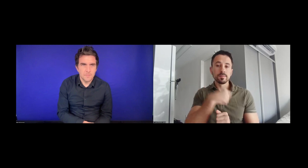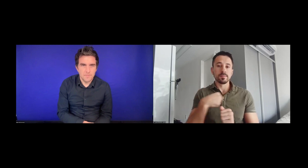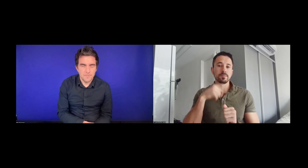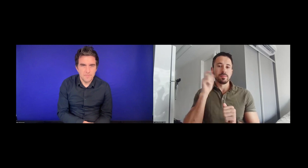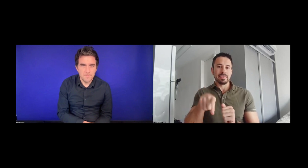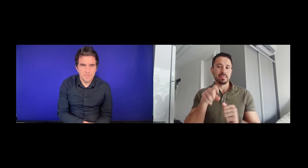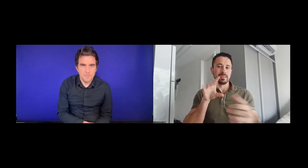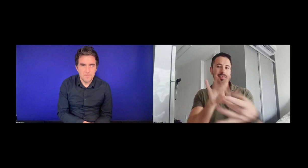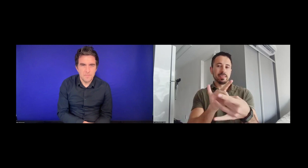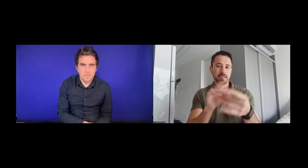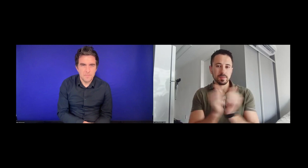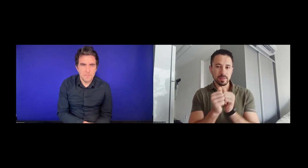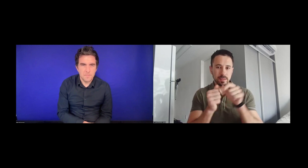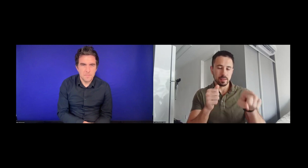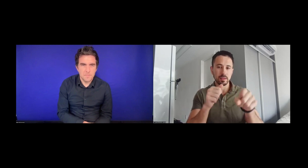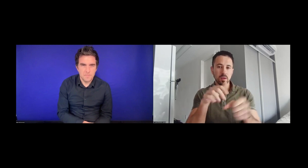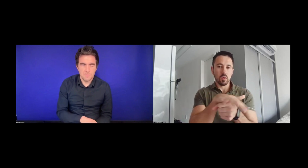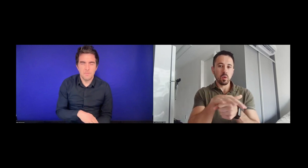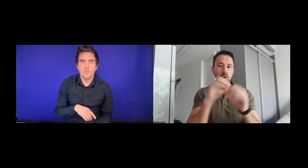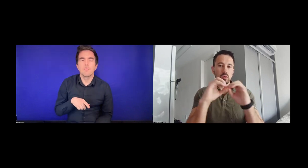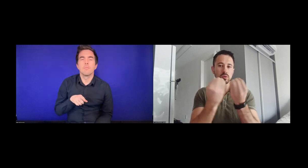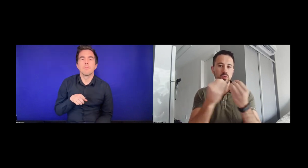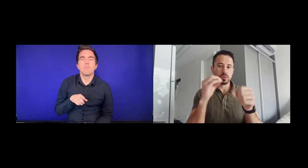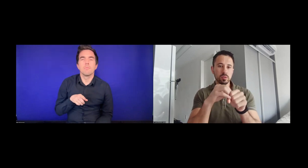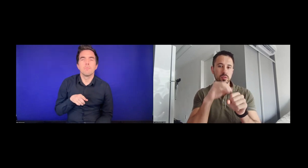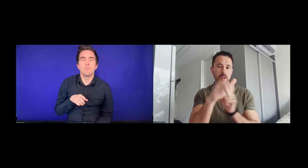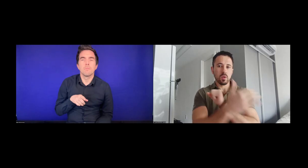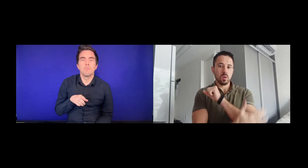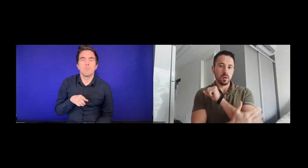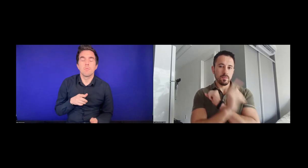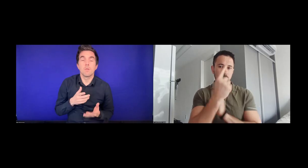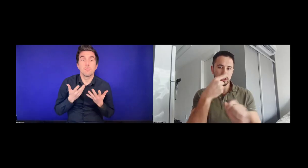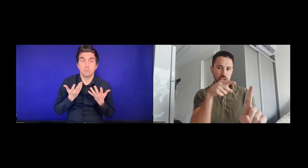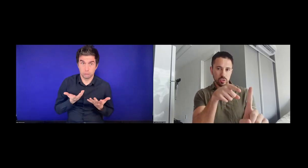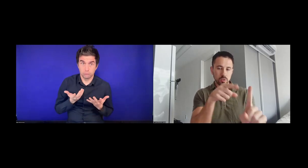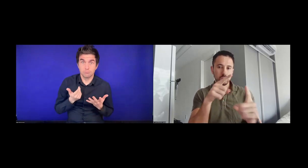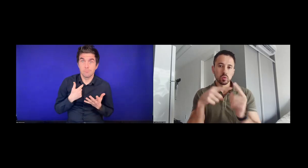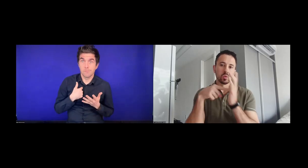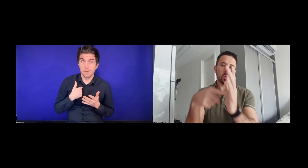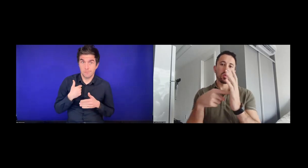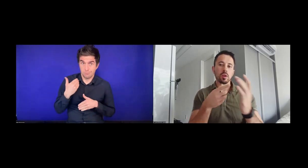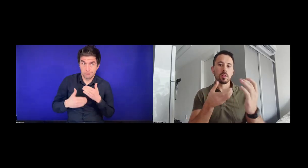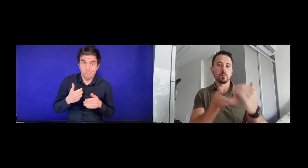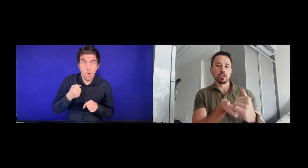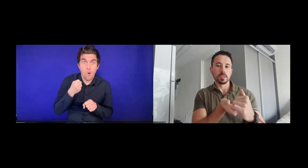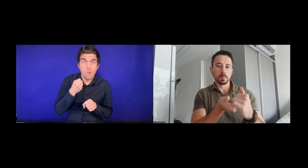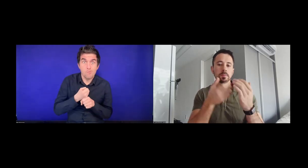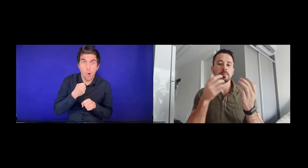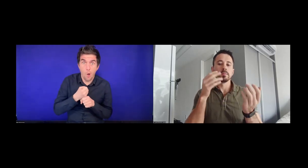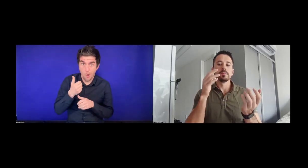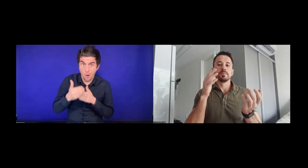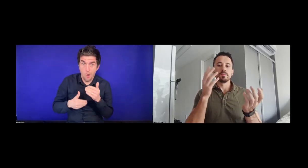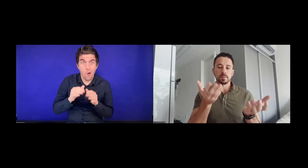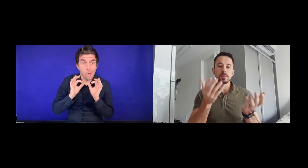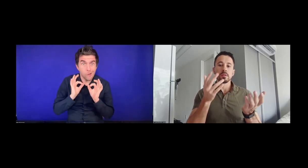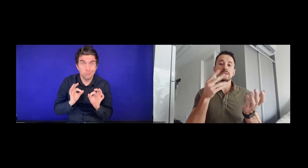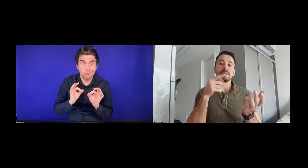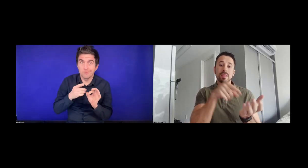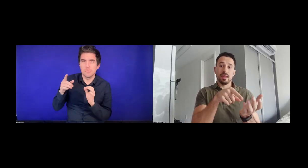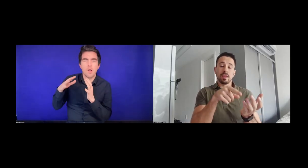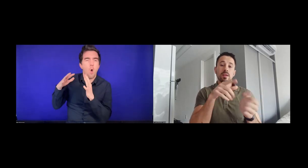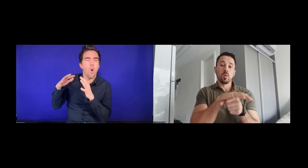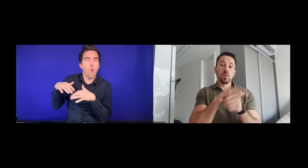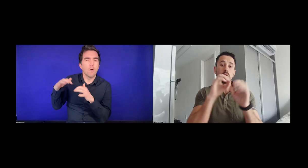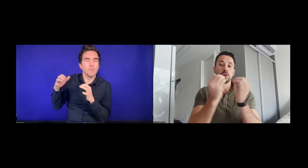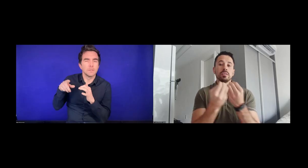So in order for us to work successfully with governments, we need to be connected to local organizations within that country first